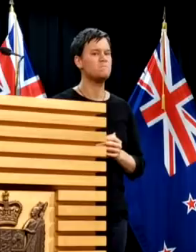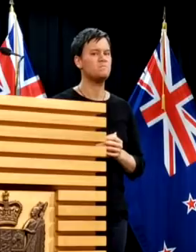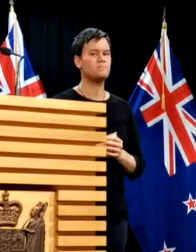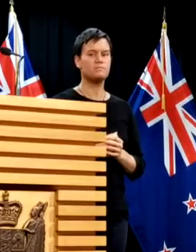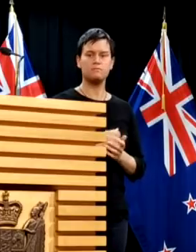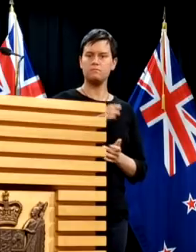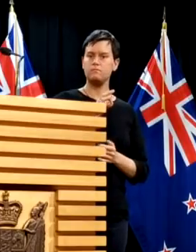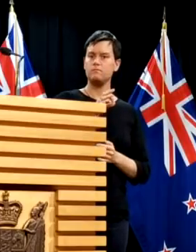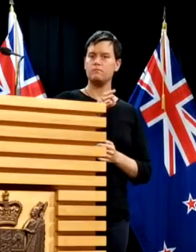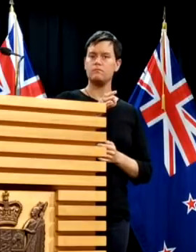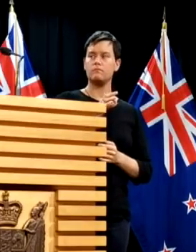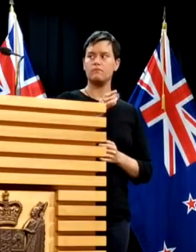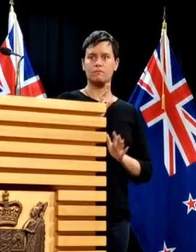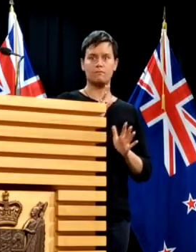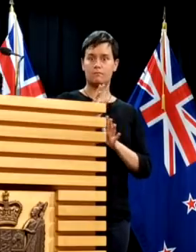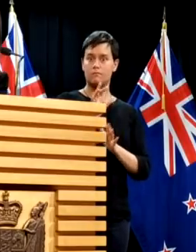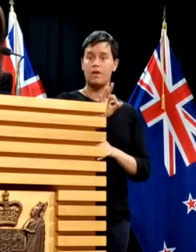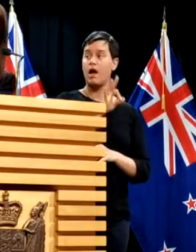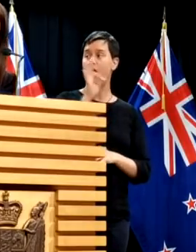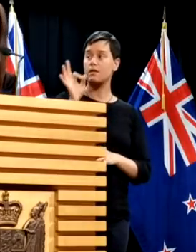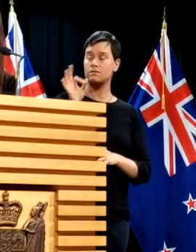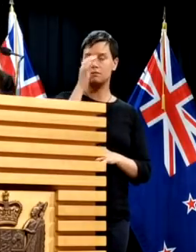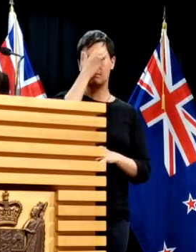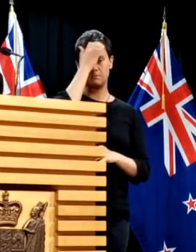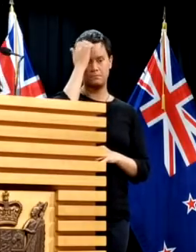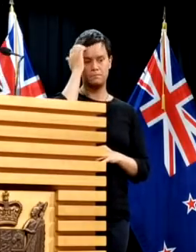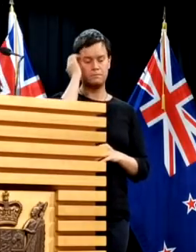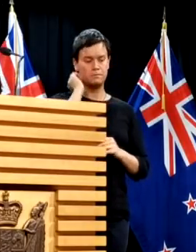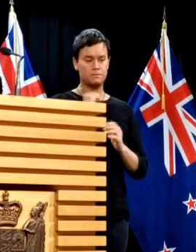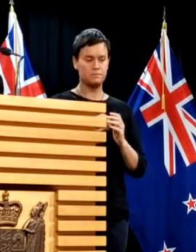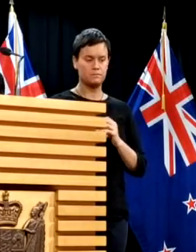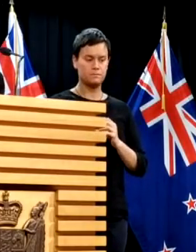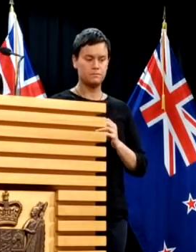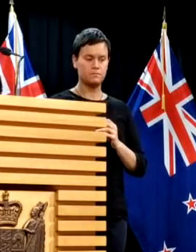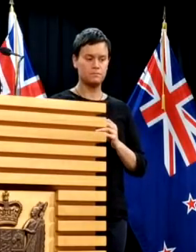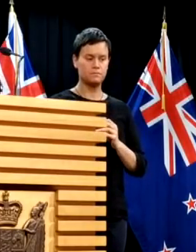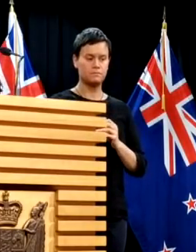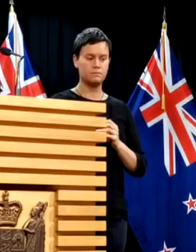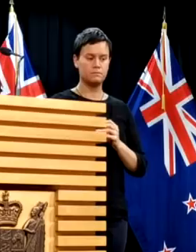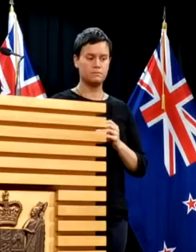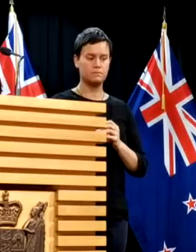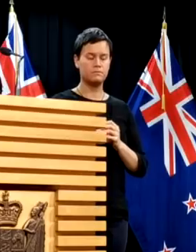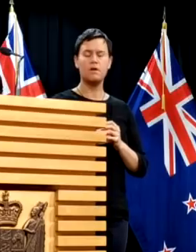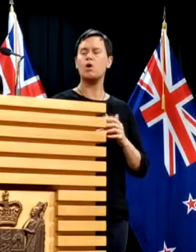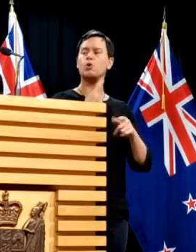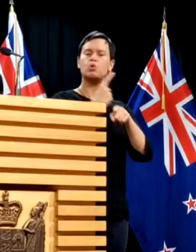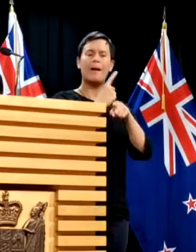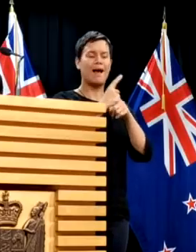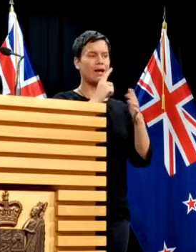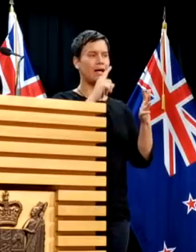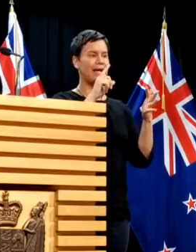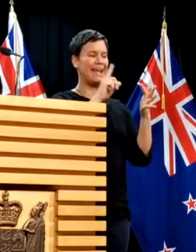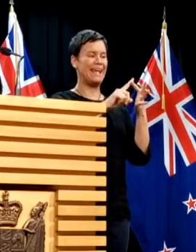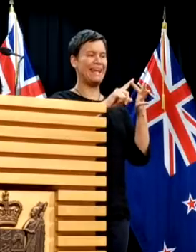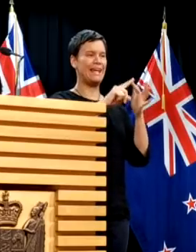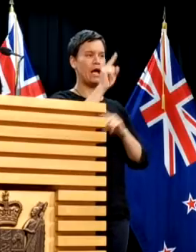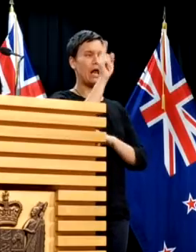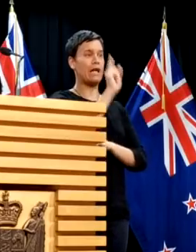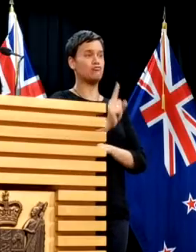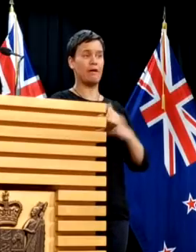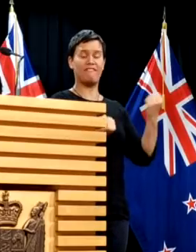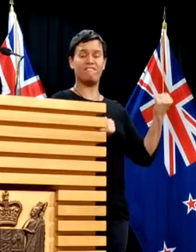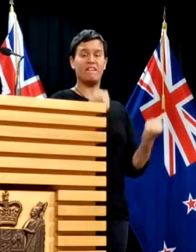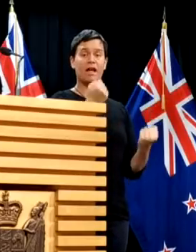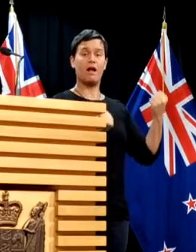that. There's some alignment around direction of travel in terms of electric vehicle uptake. Would you potentially